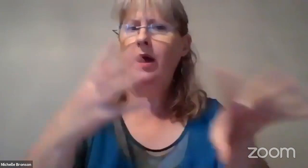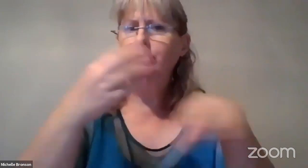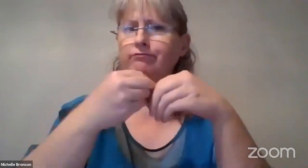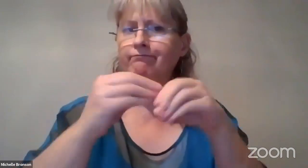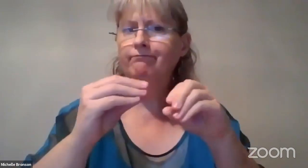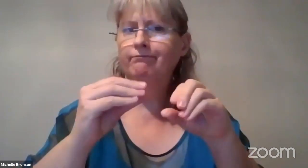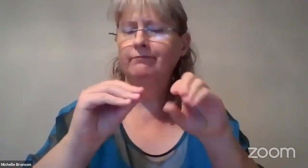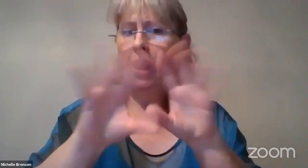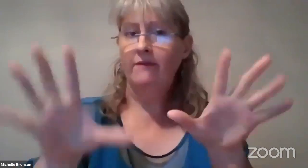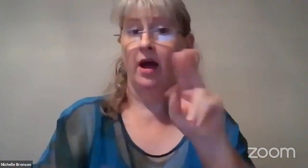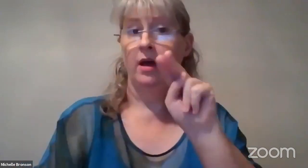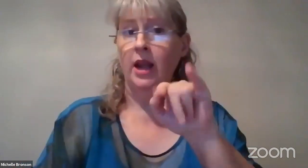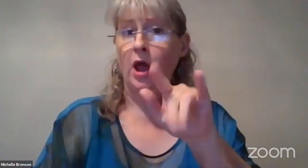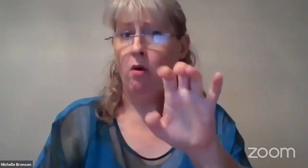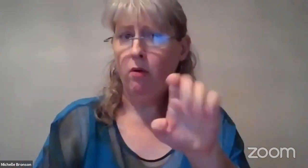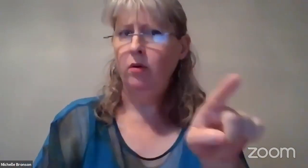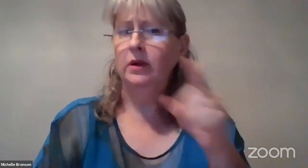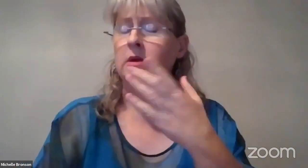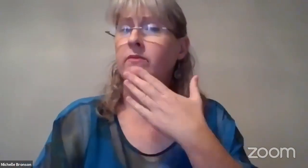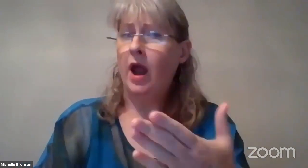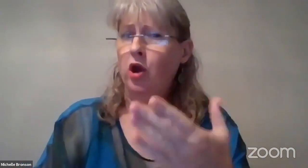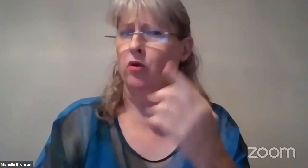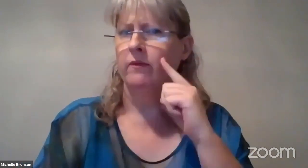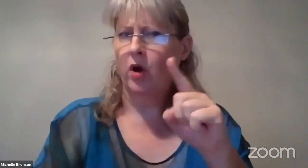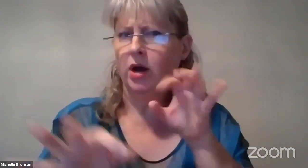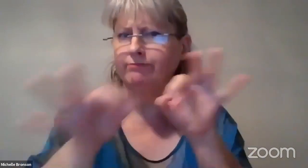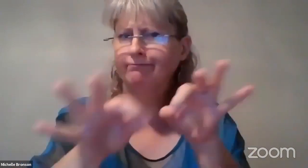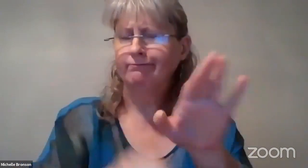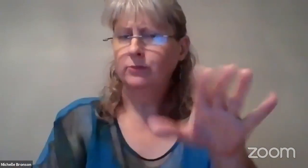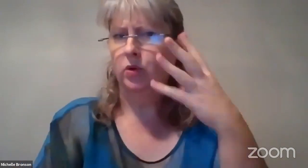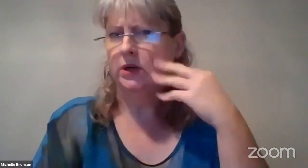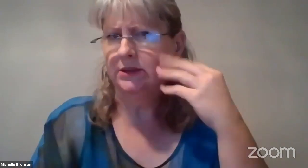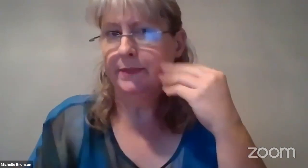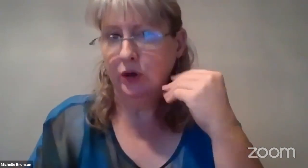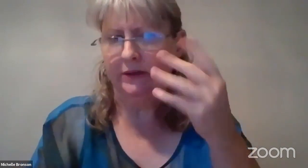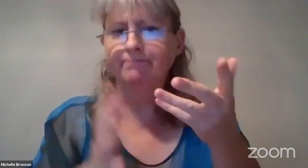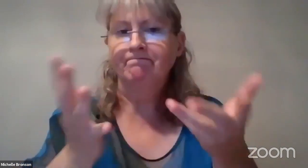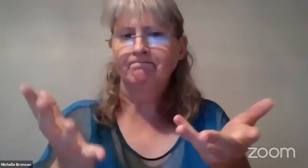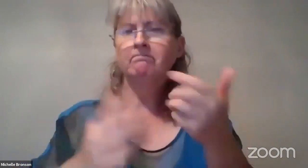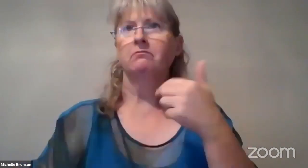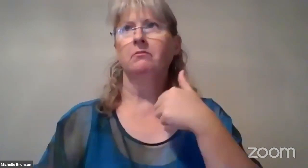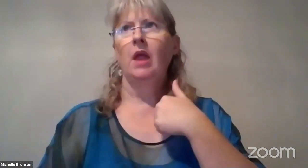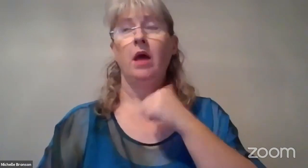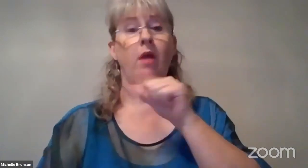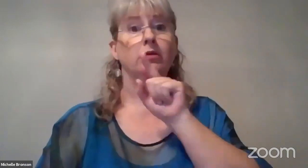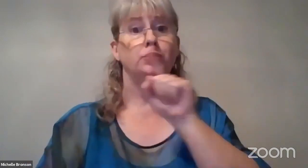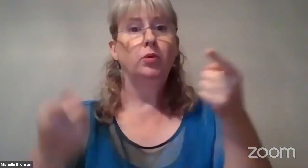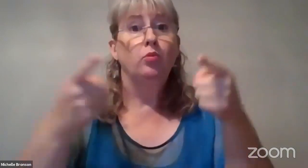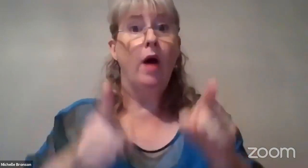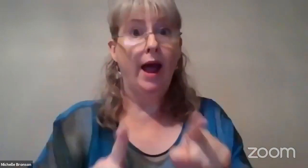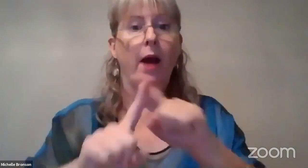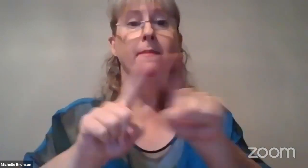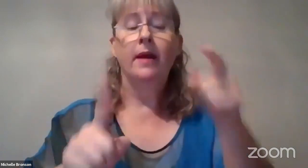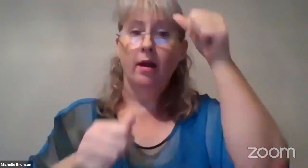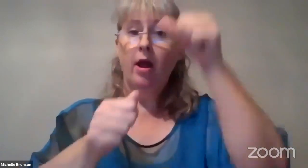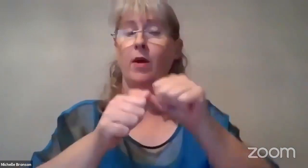This is Michelle. I wanted to add, Nicole, thank you for talking about your experience in trying to find